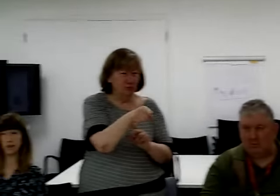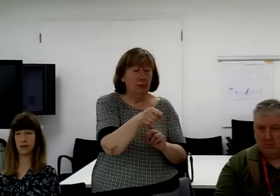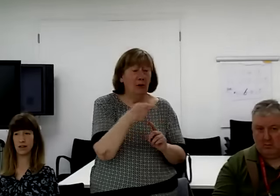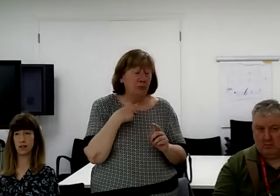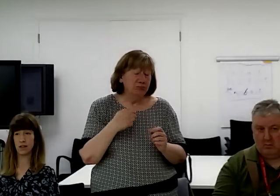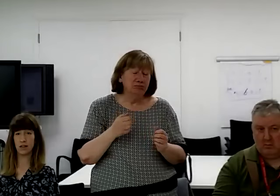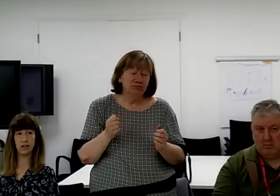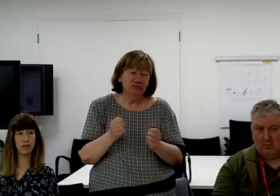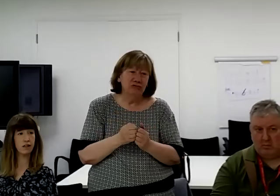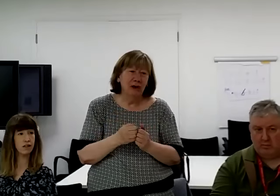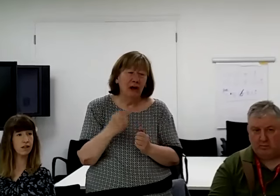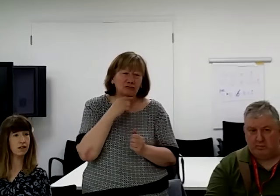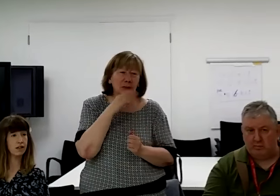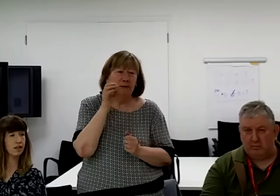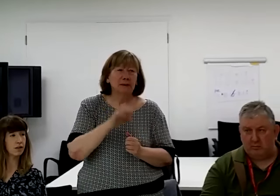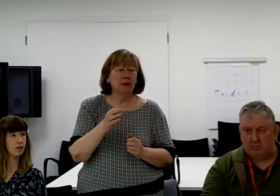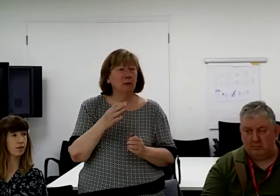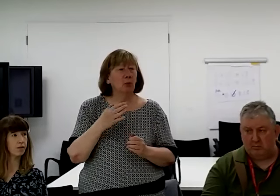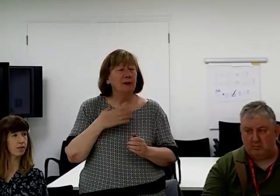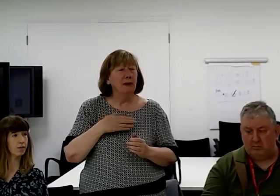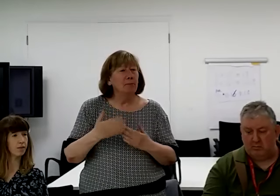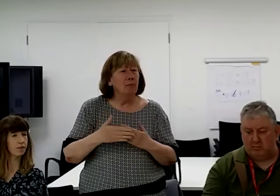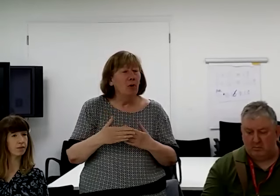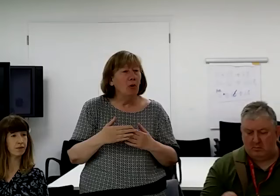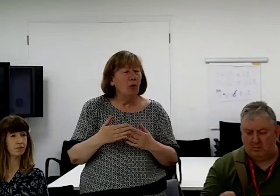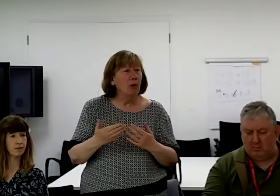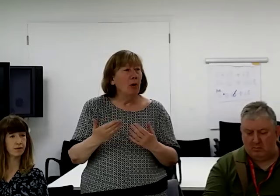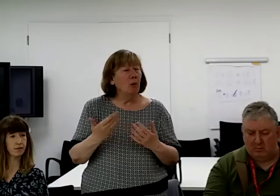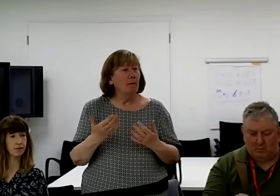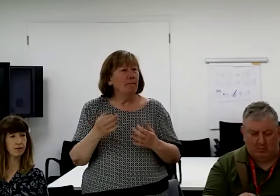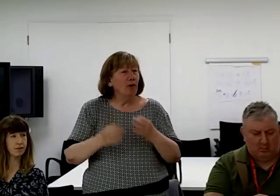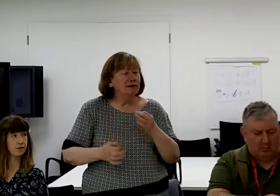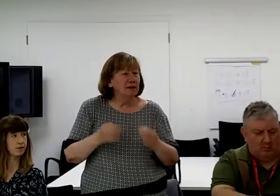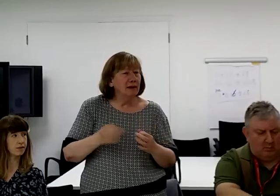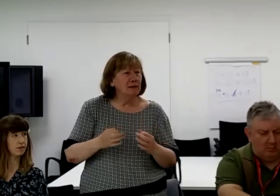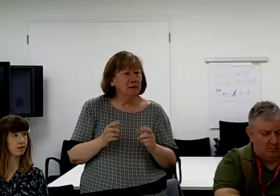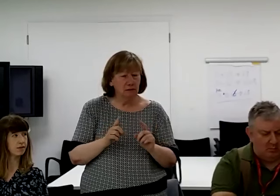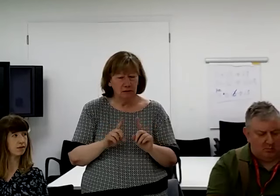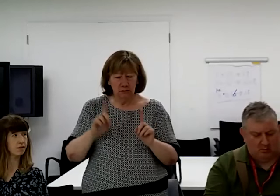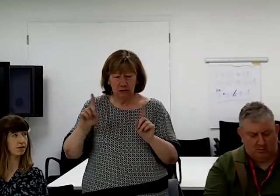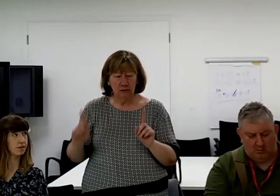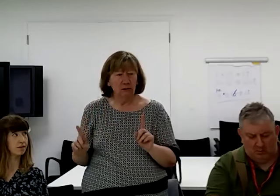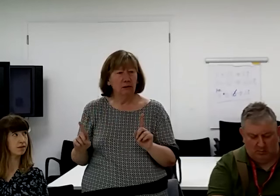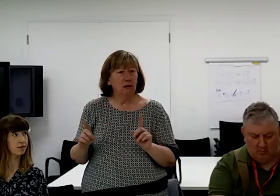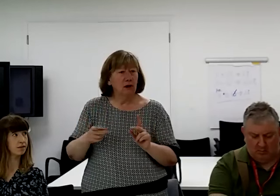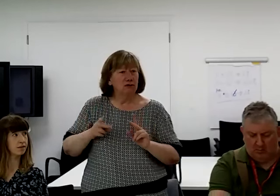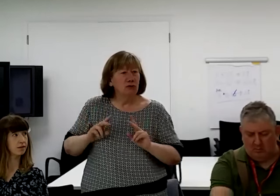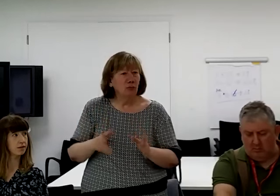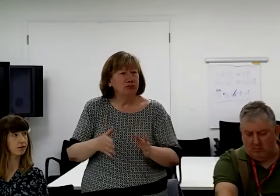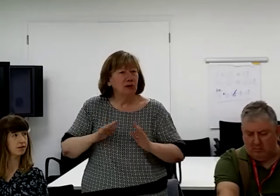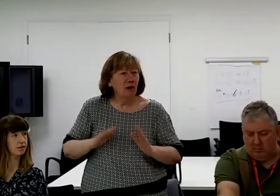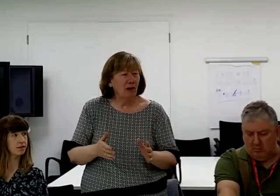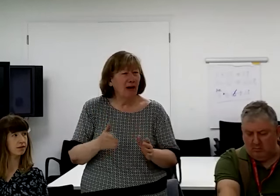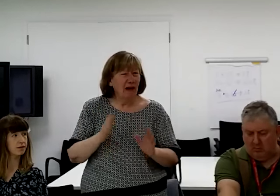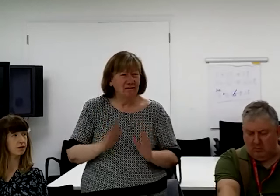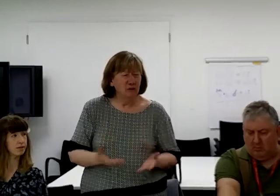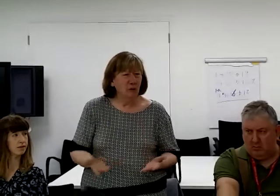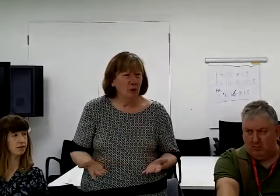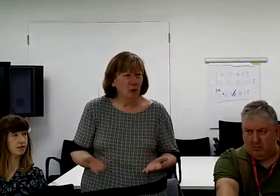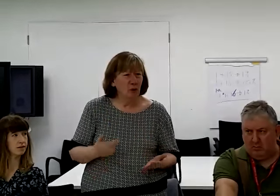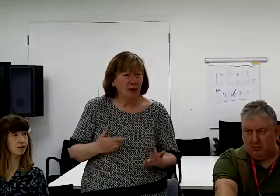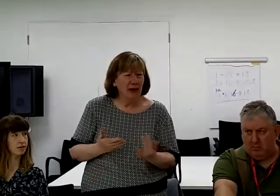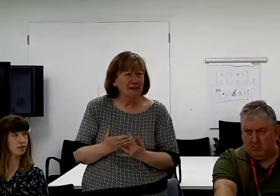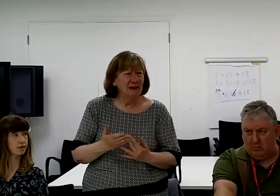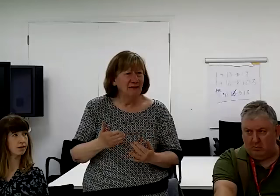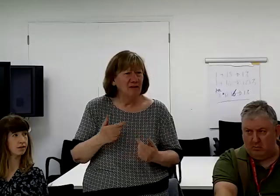Just to reply to your comment, I agree 100% that we need more politics. We need